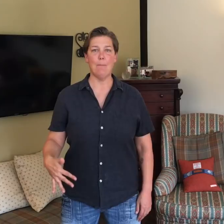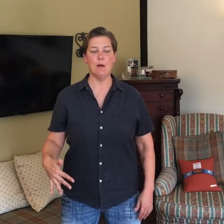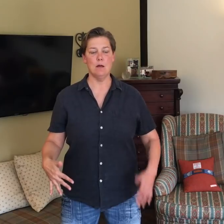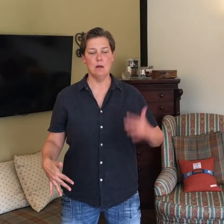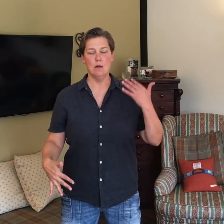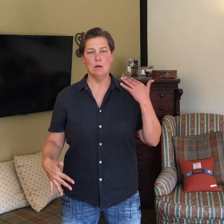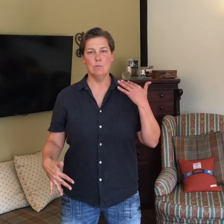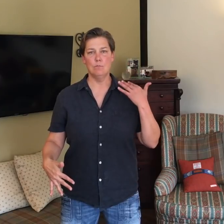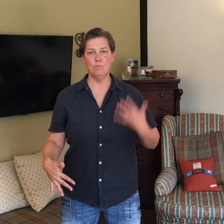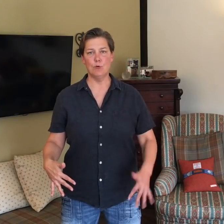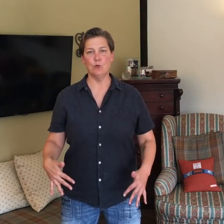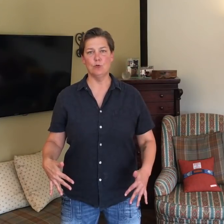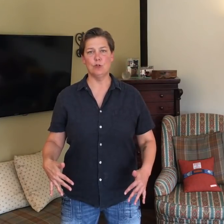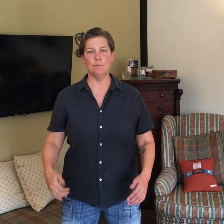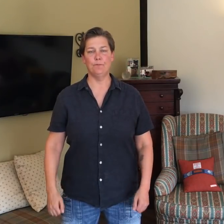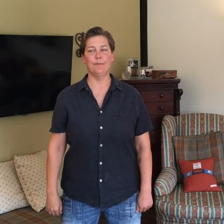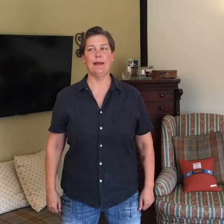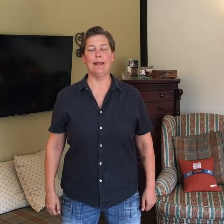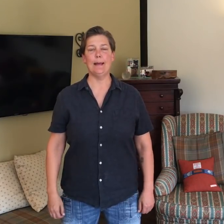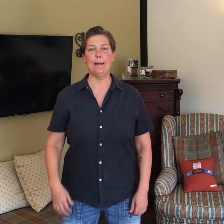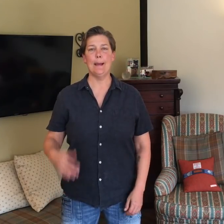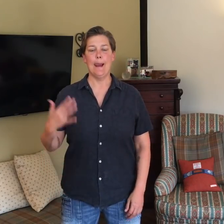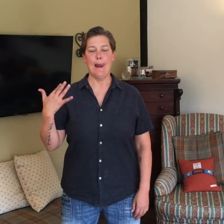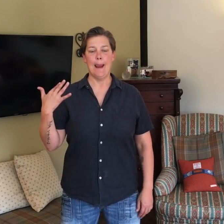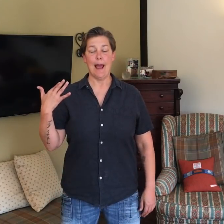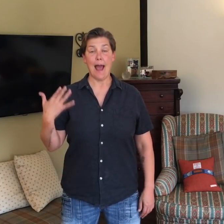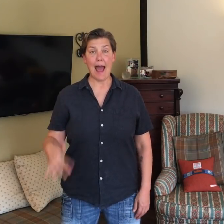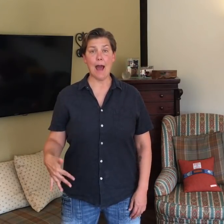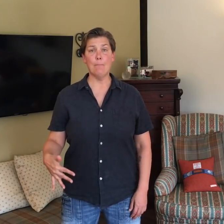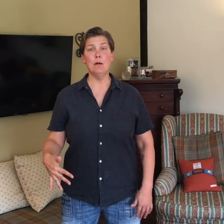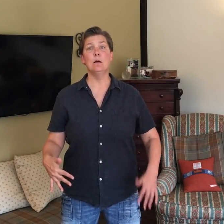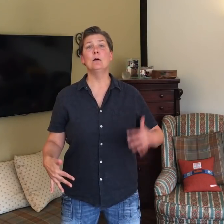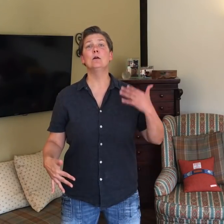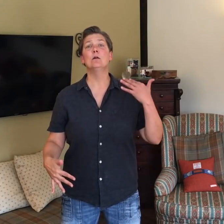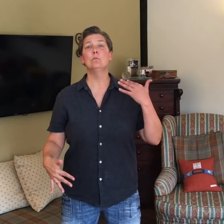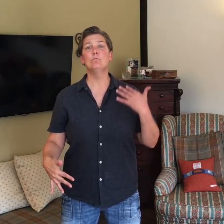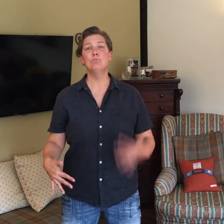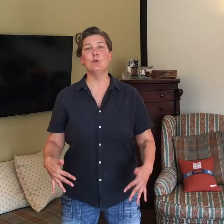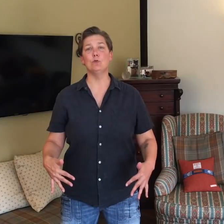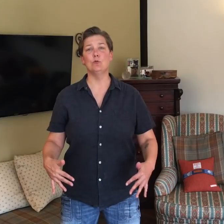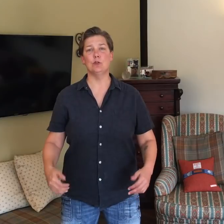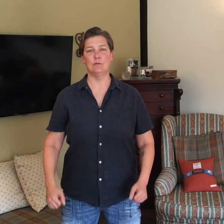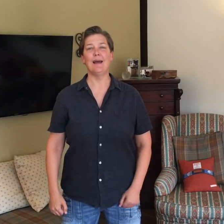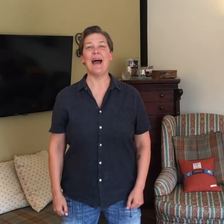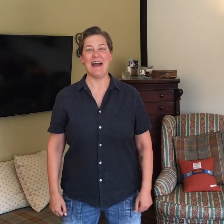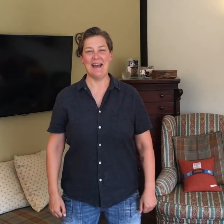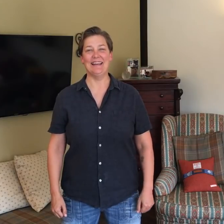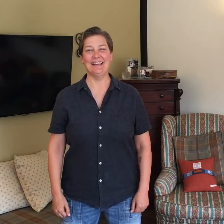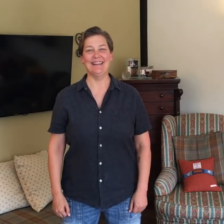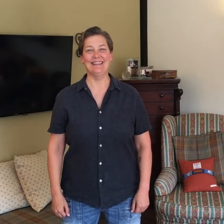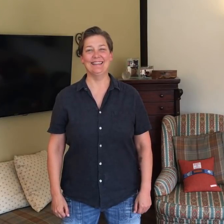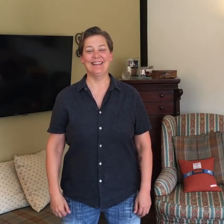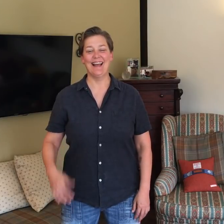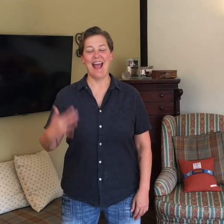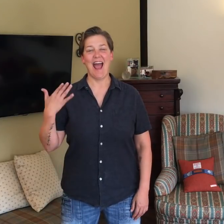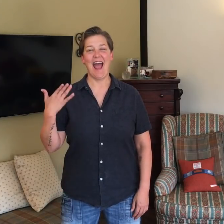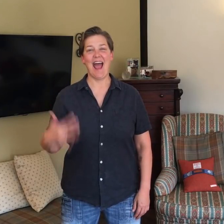am bruised. And again, am bruised. And again,